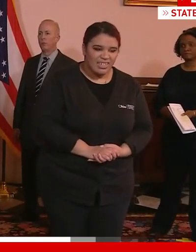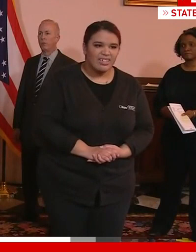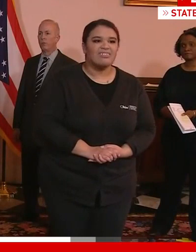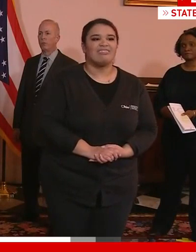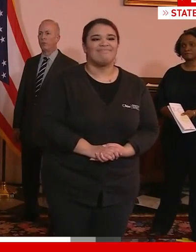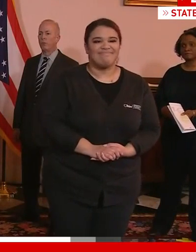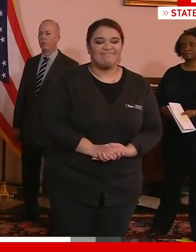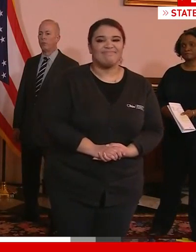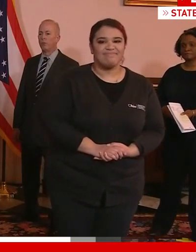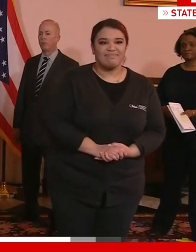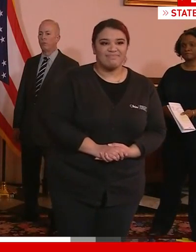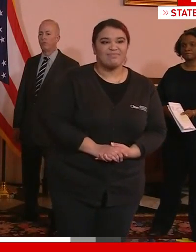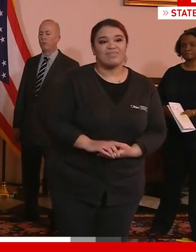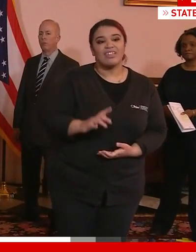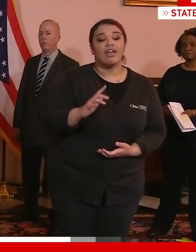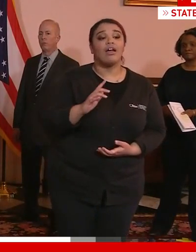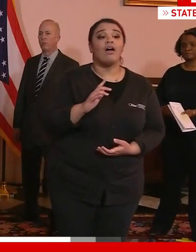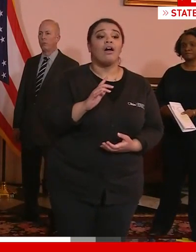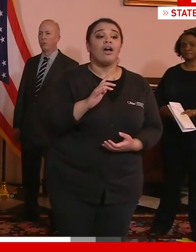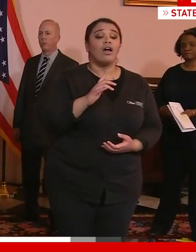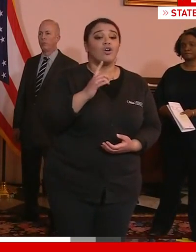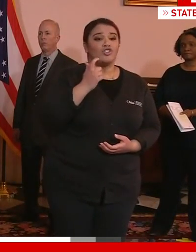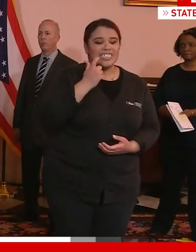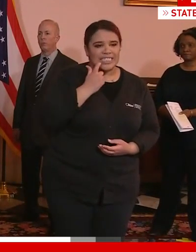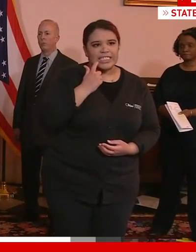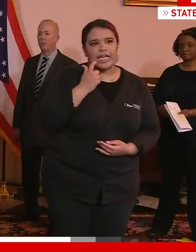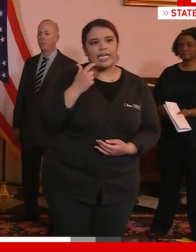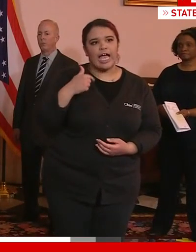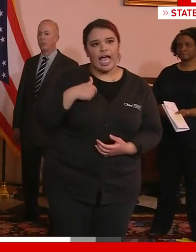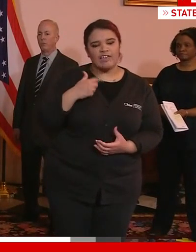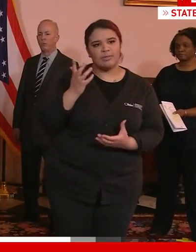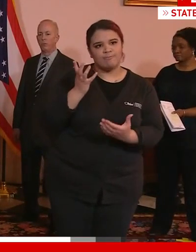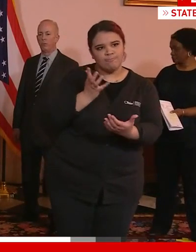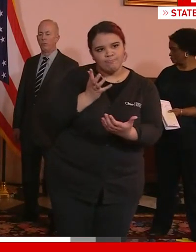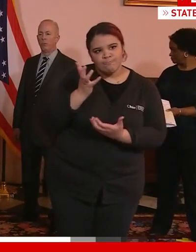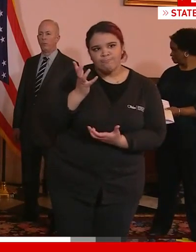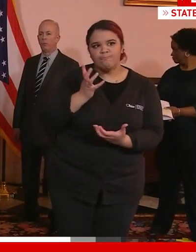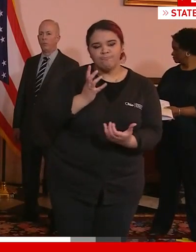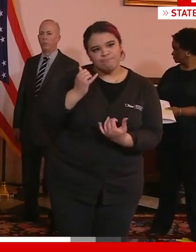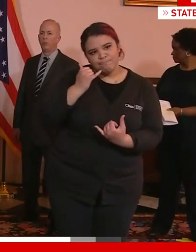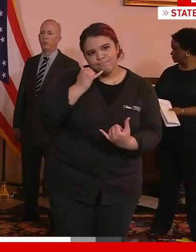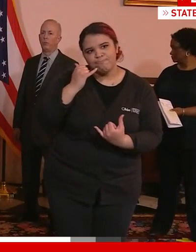with Secretary of State Frank LaRose. We really appreciate his